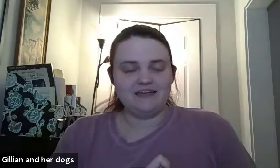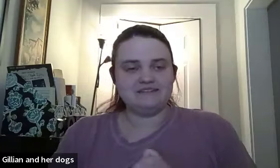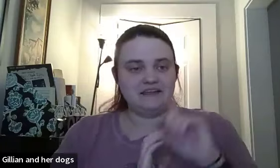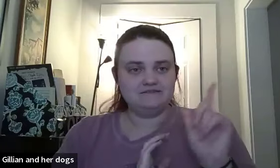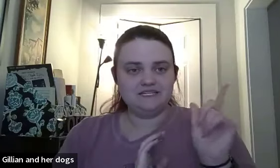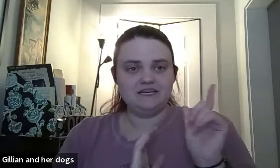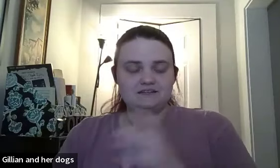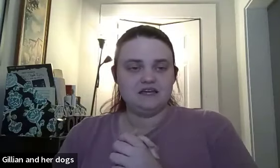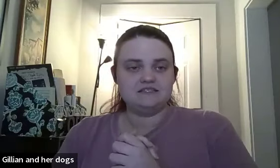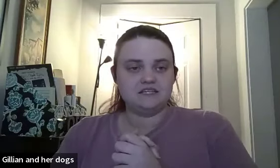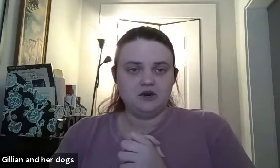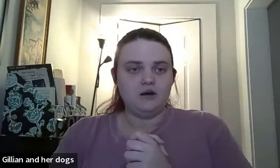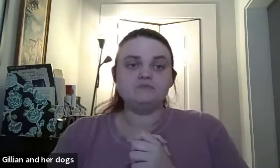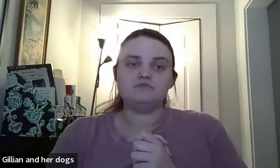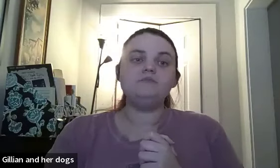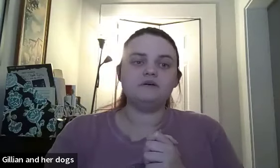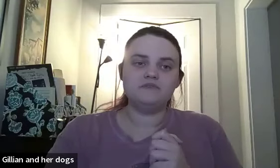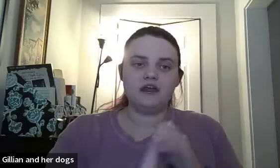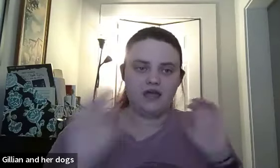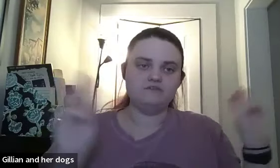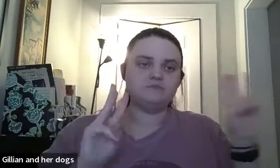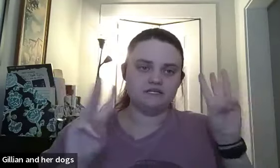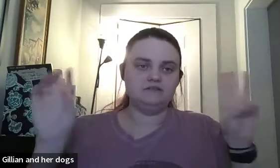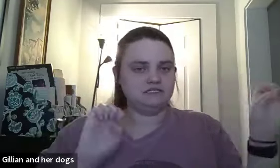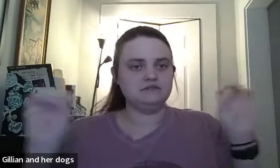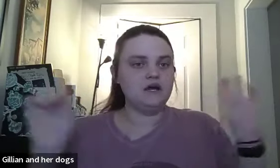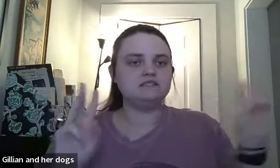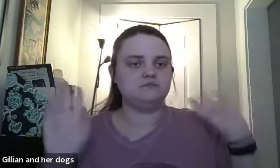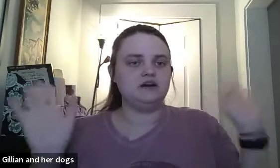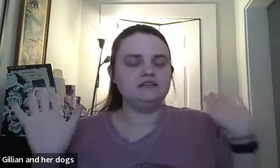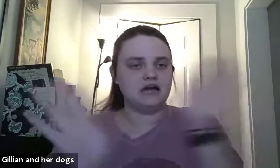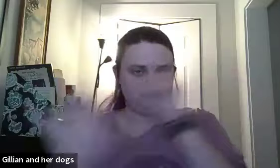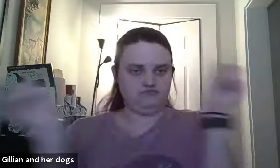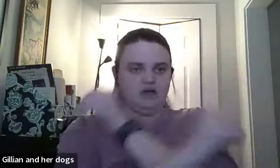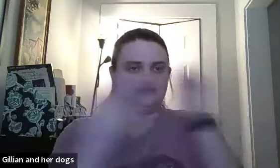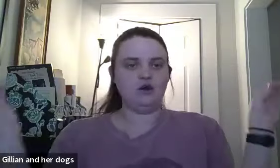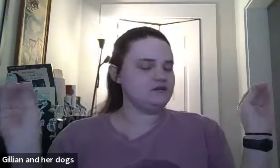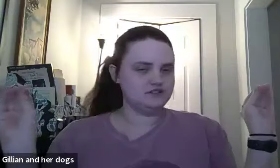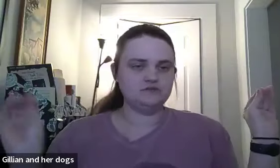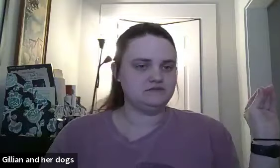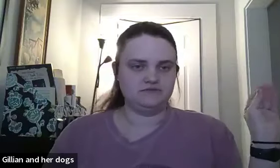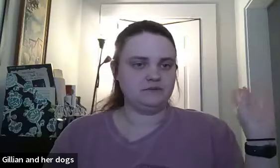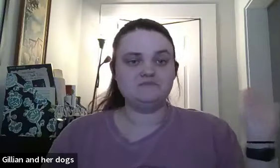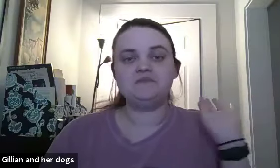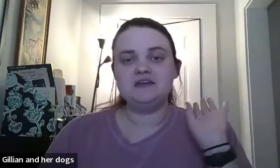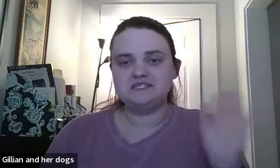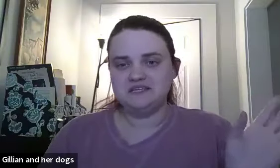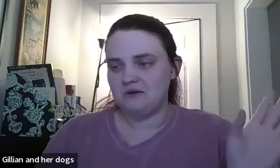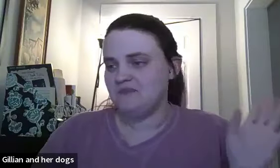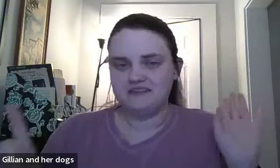As a lefty, that's a common problem that I have as my east and west because they always look so different for me. So that's